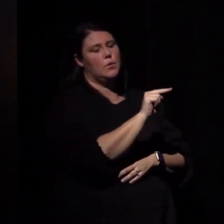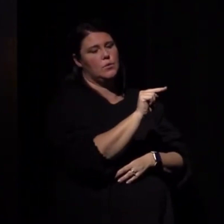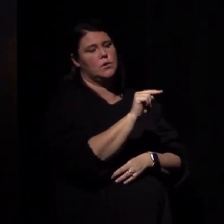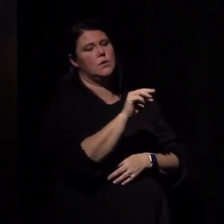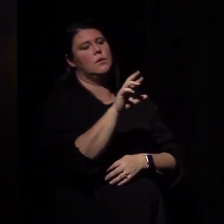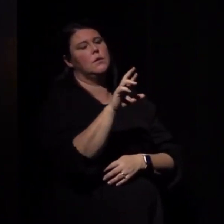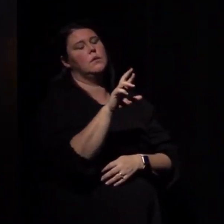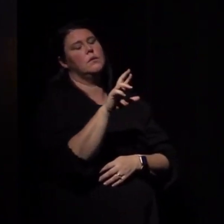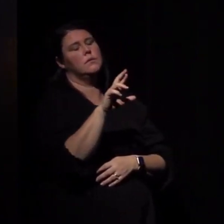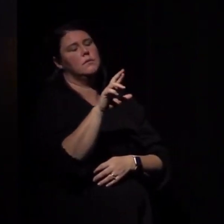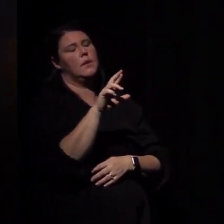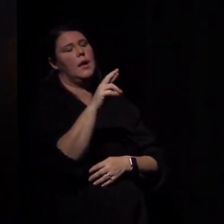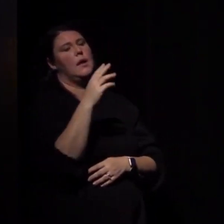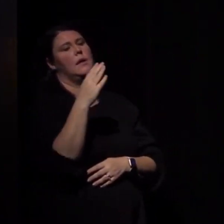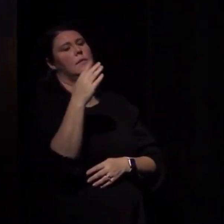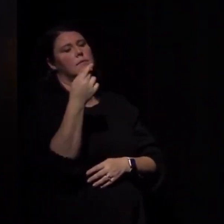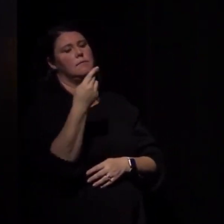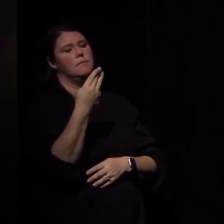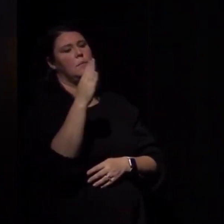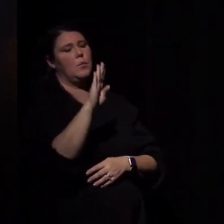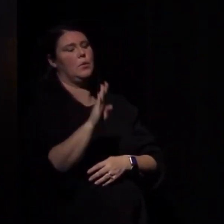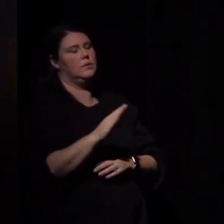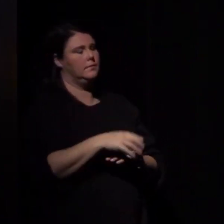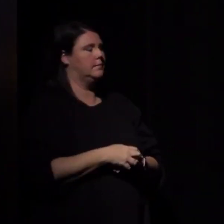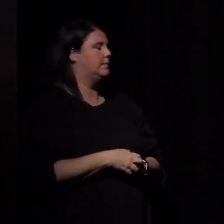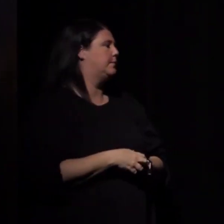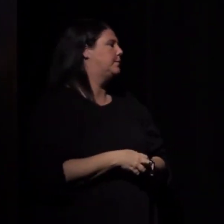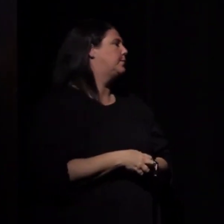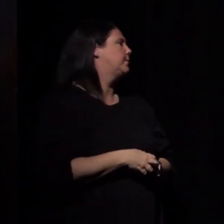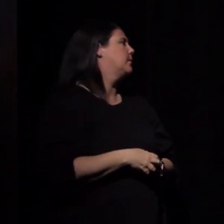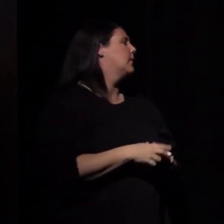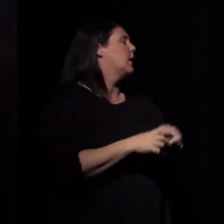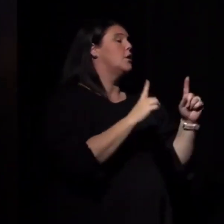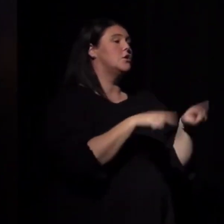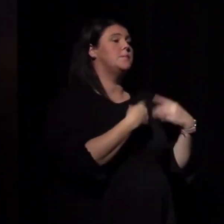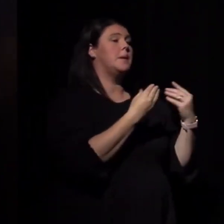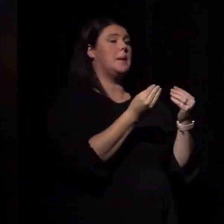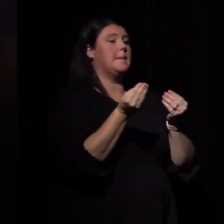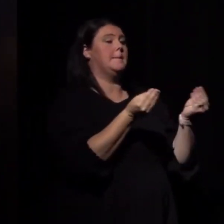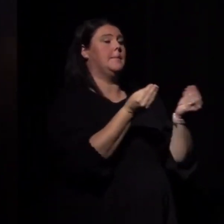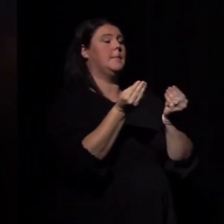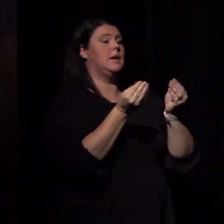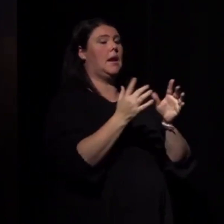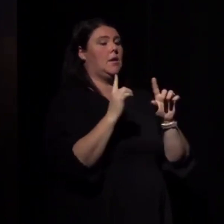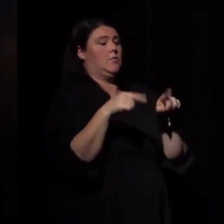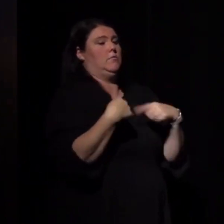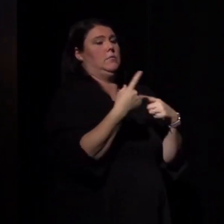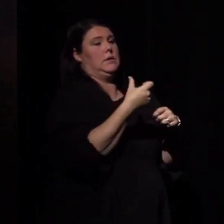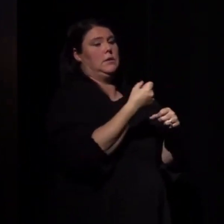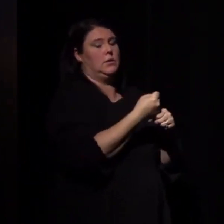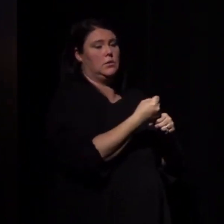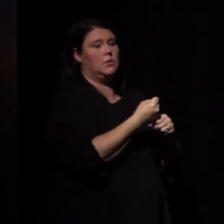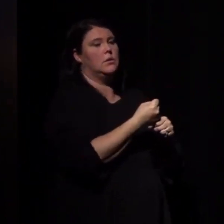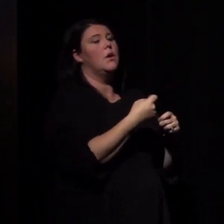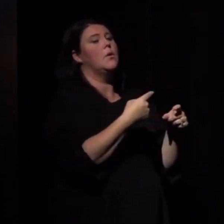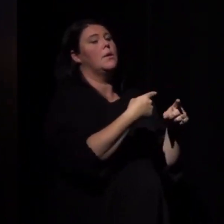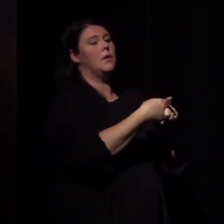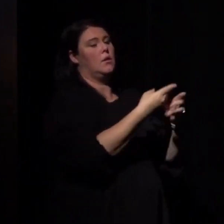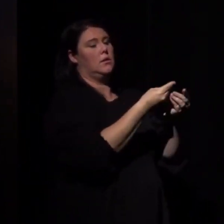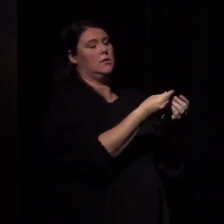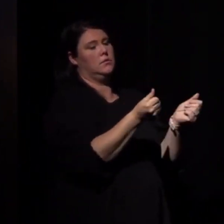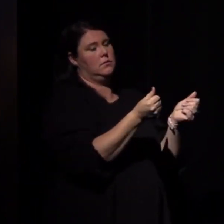Foundation. Lena has served as a community mediator for more than a decade with Community Conflict Resolution Services of